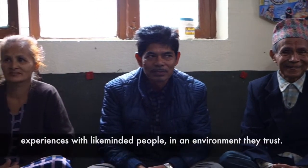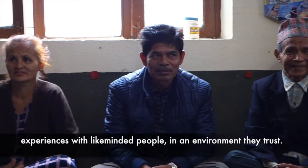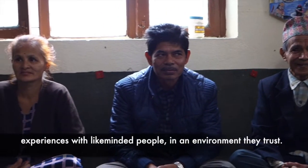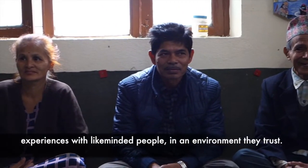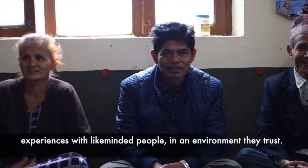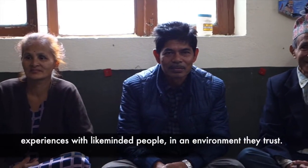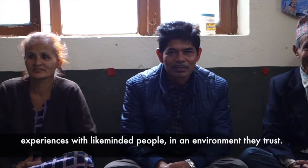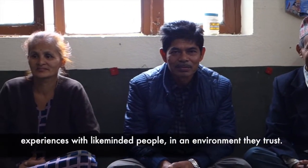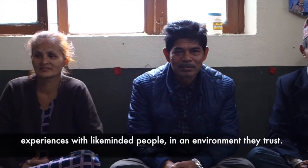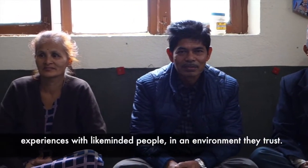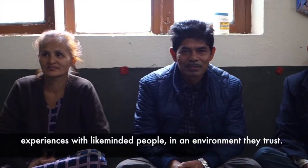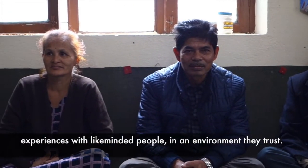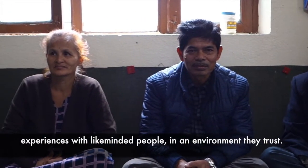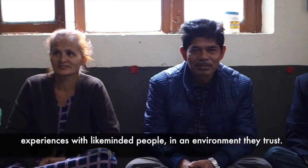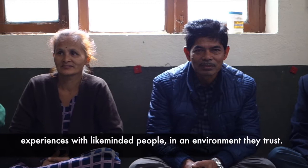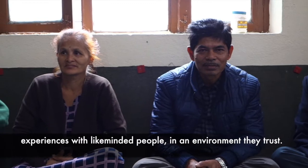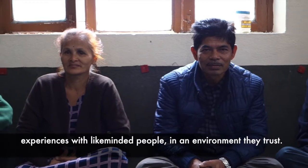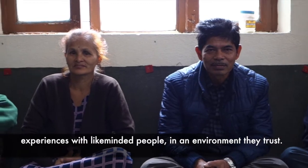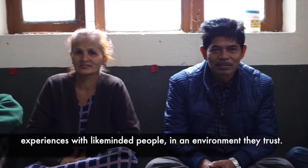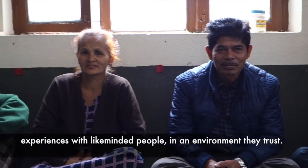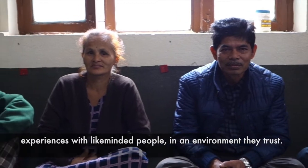with like-minded people in an environment they trust.